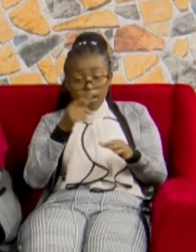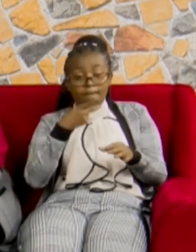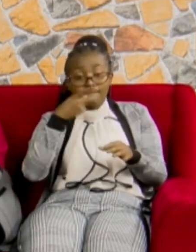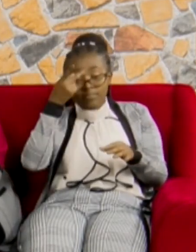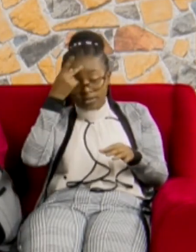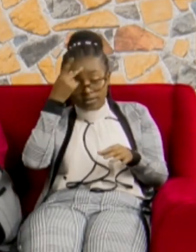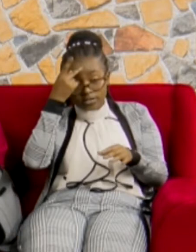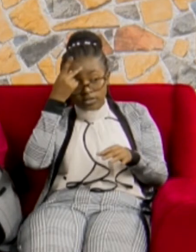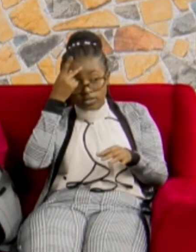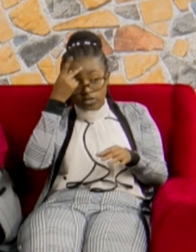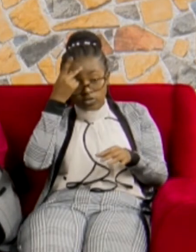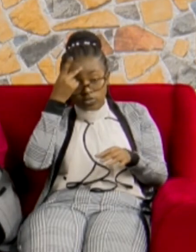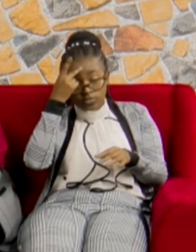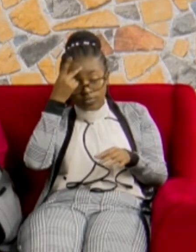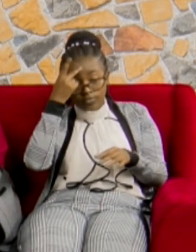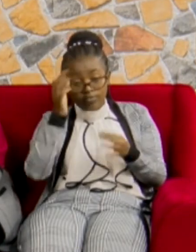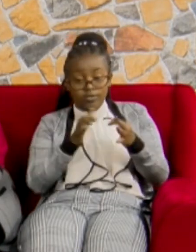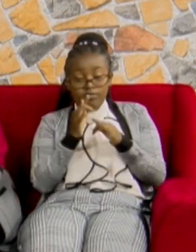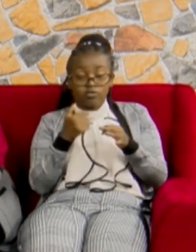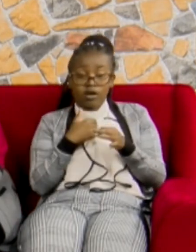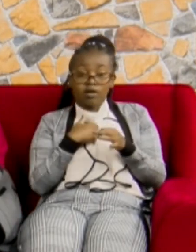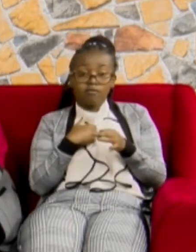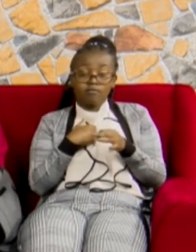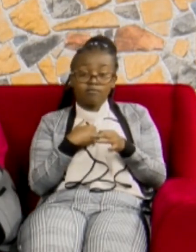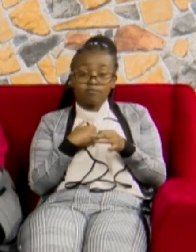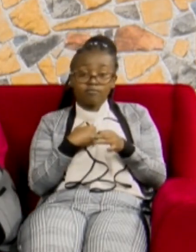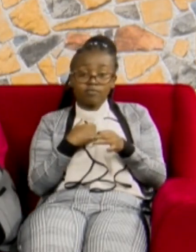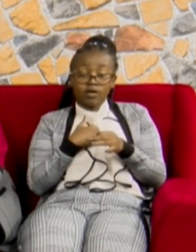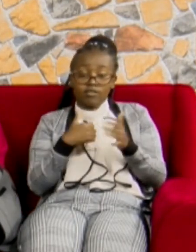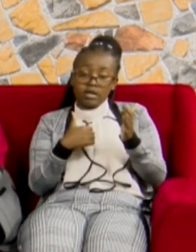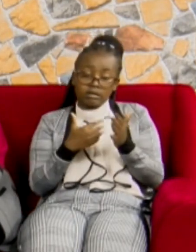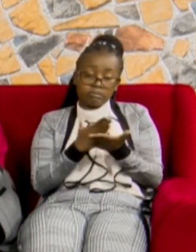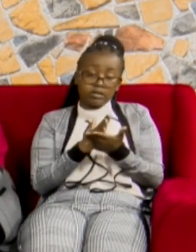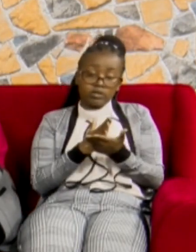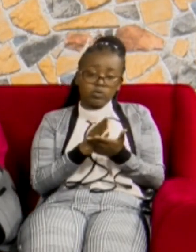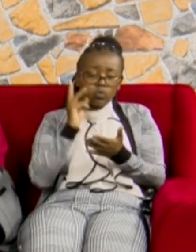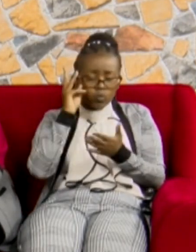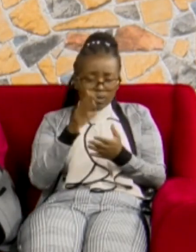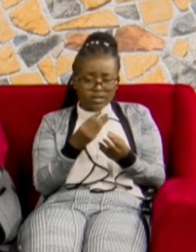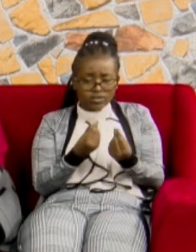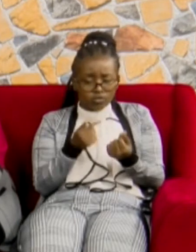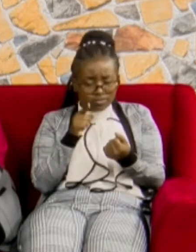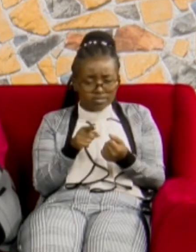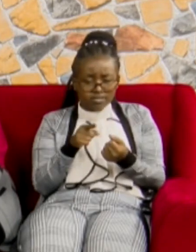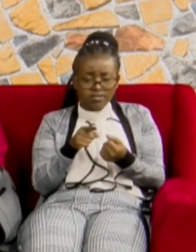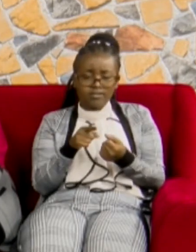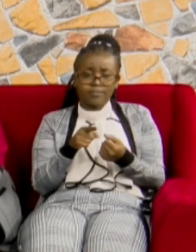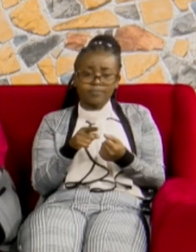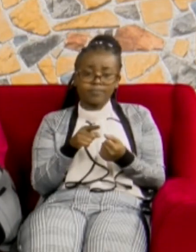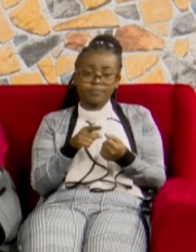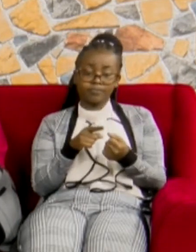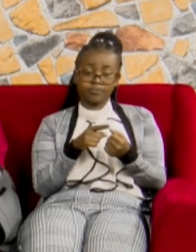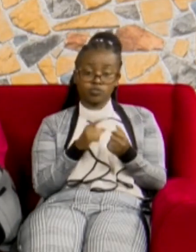of view, you analyze this. Even if you have the offers, there is that critical part of, will they handle, like, if a meltdown